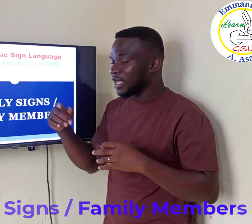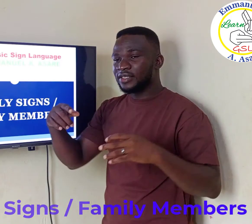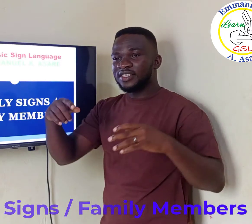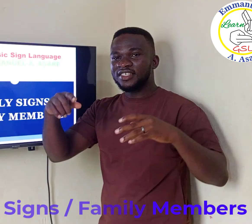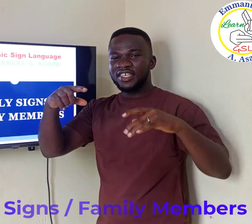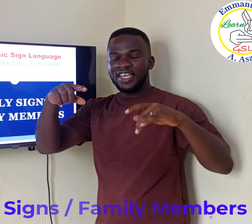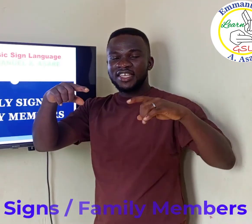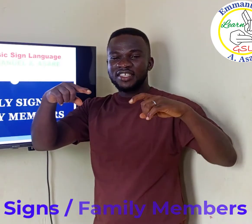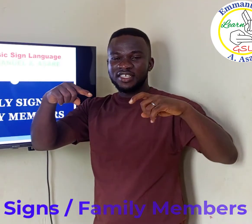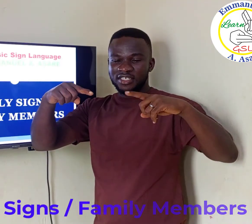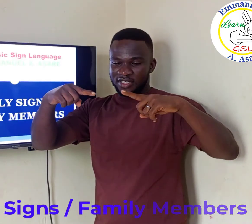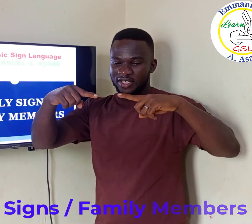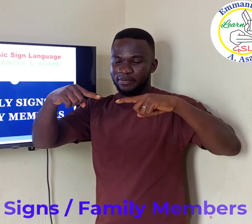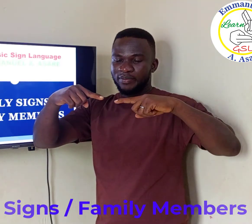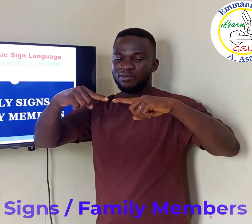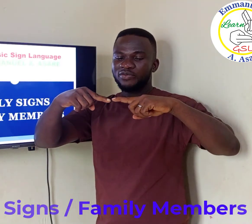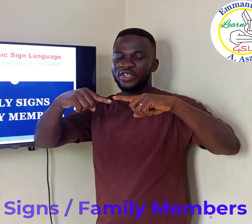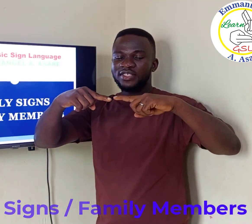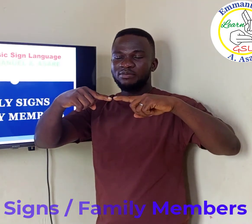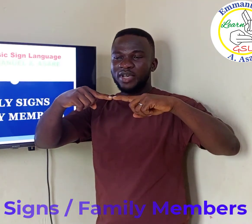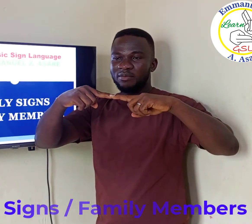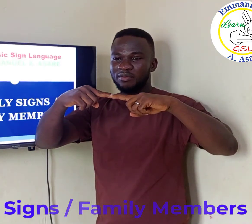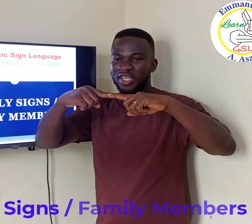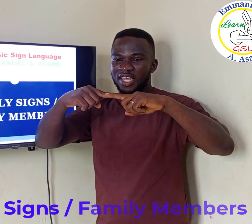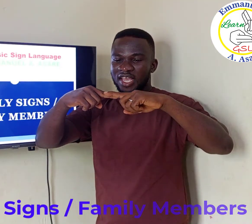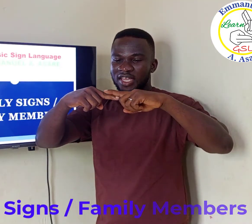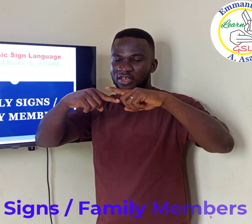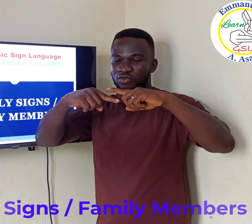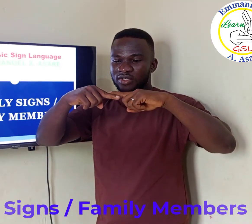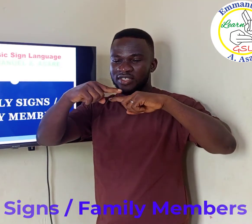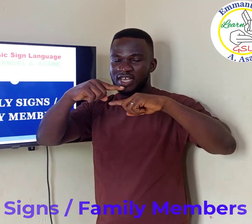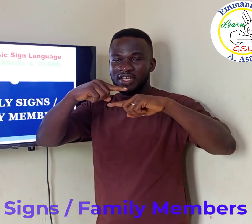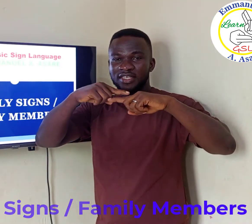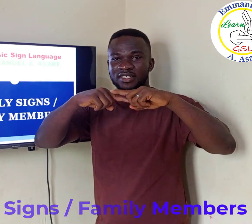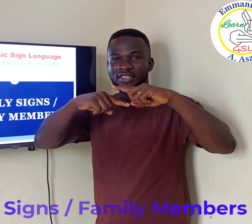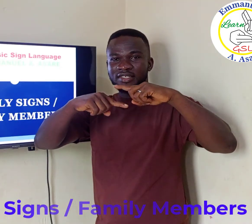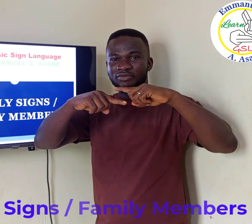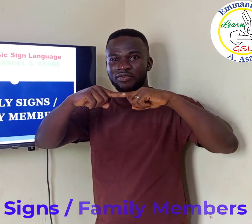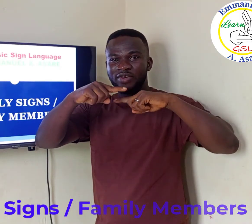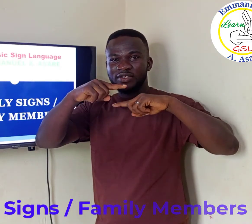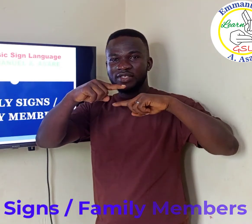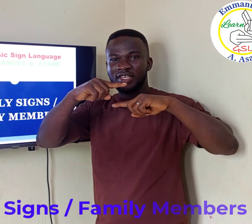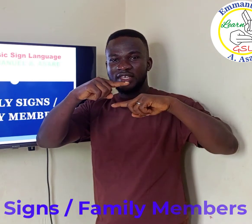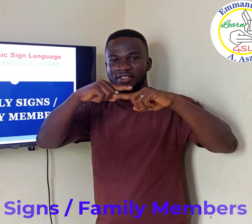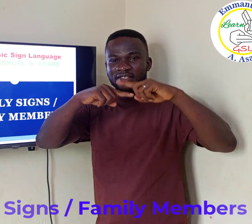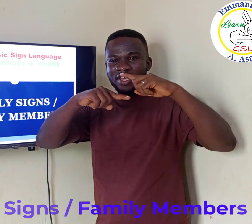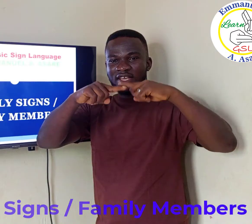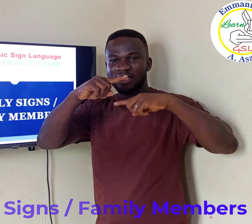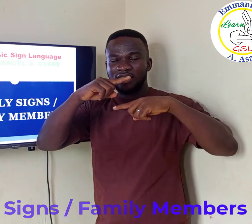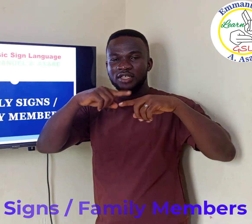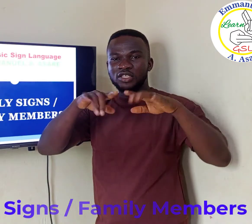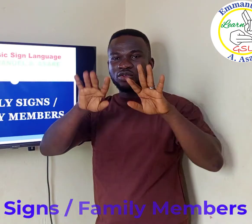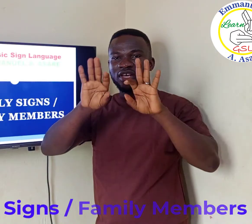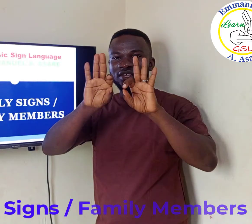signs D and D, palm facing palm, and then you sign reverse, say sign. So you can